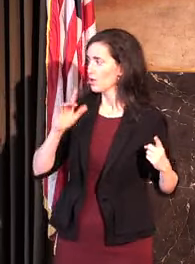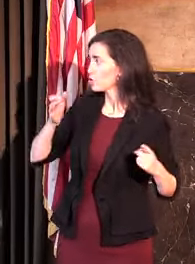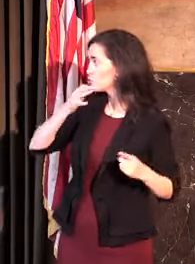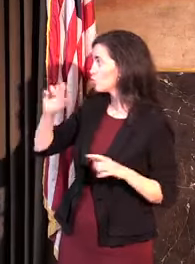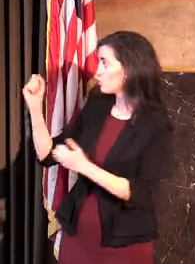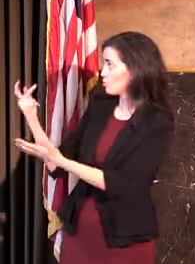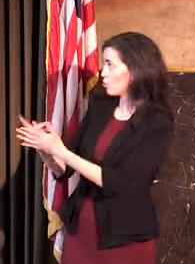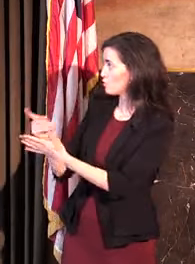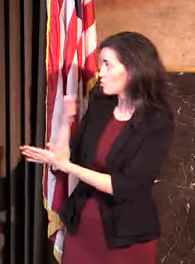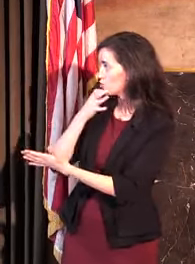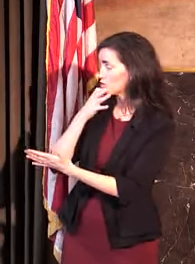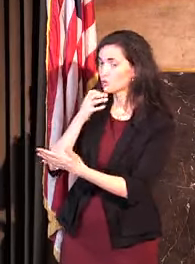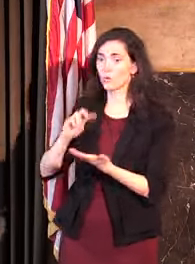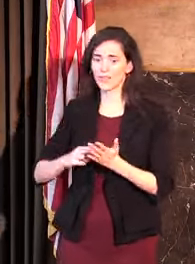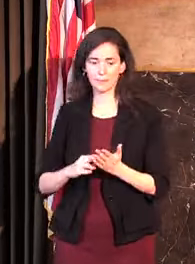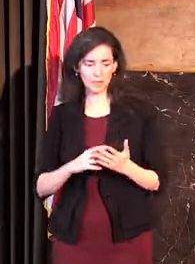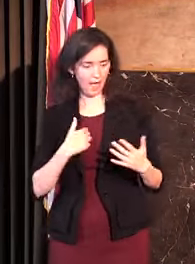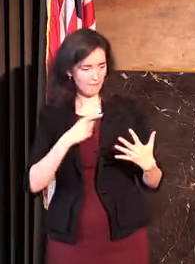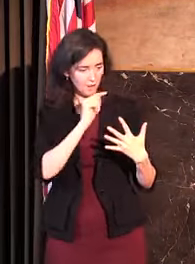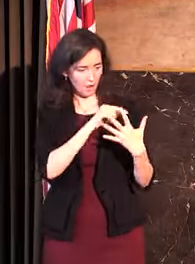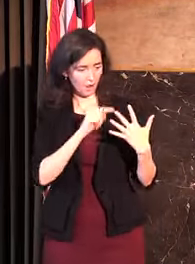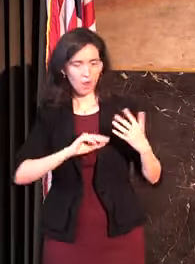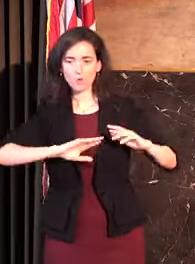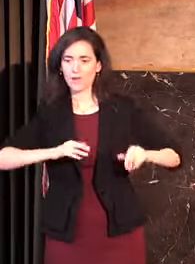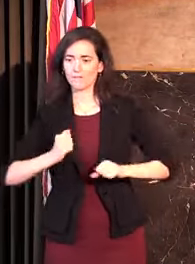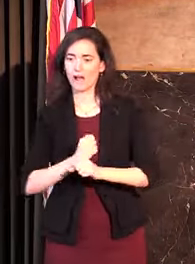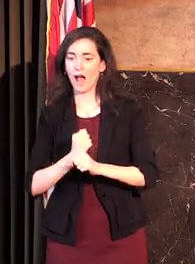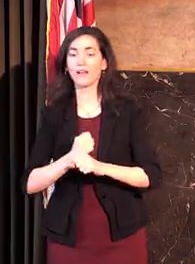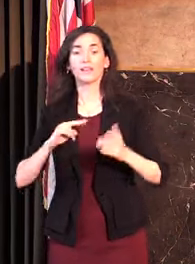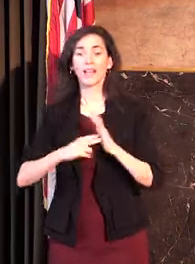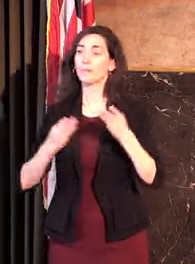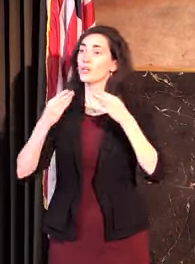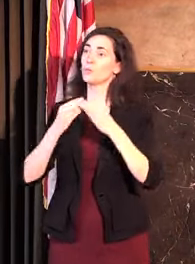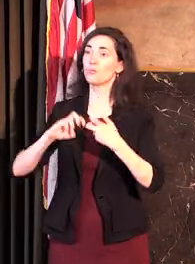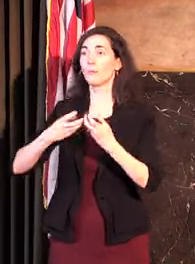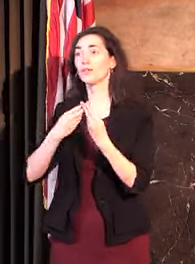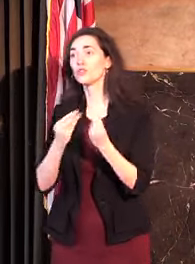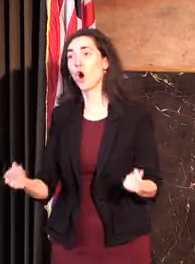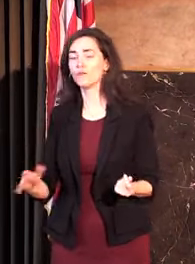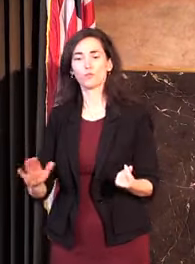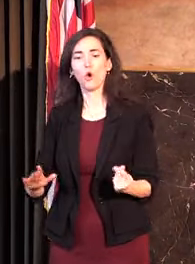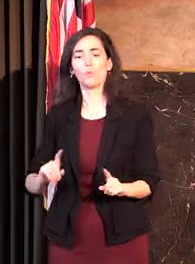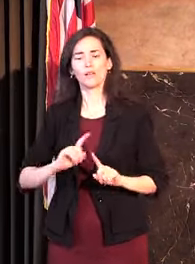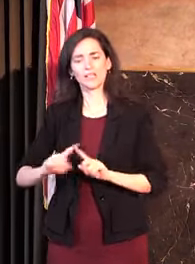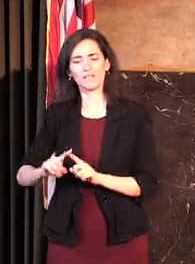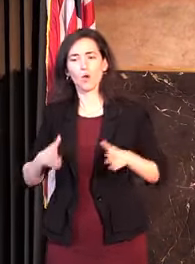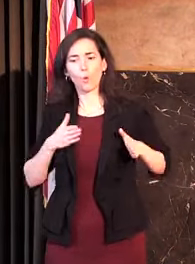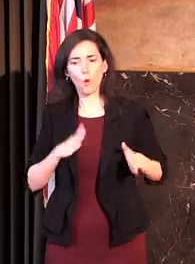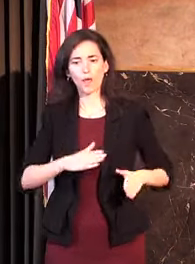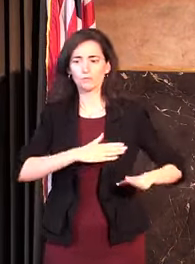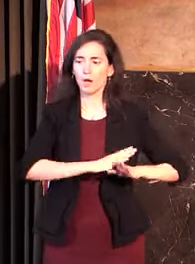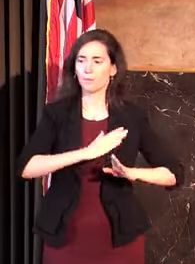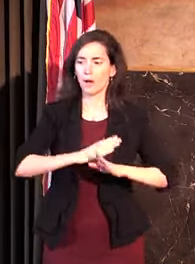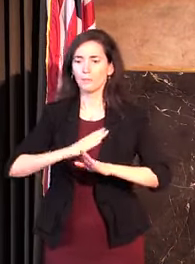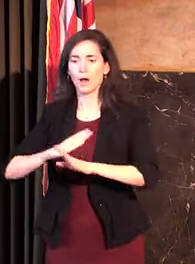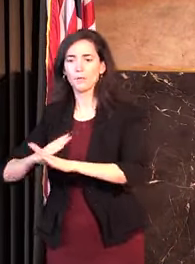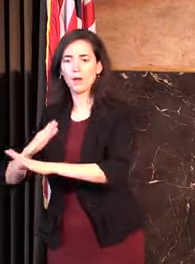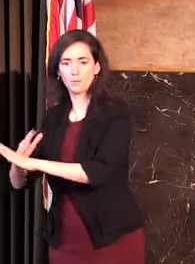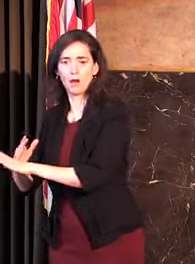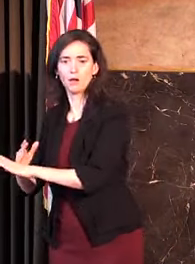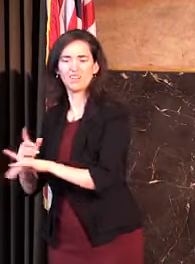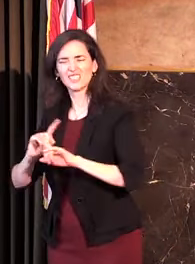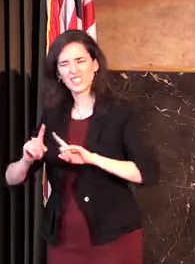is a silver bullet. None of it in and of itself is a game changer, but it's an additional tool that will allow us to